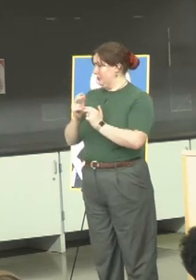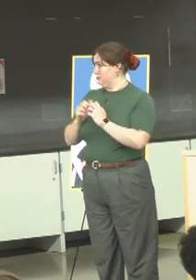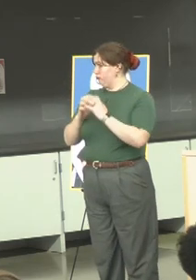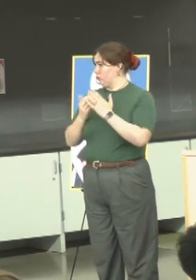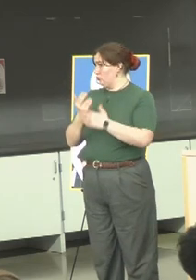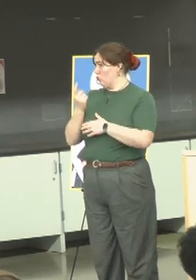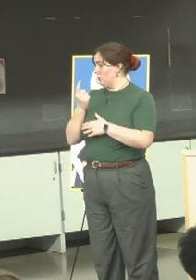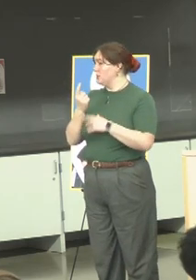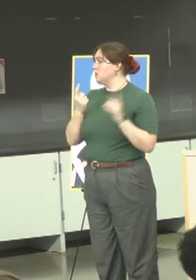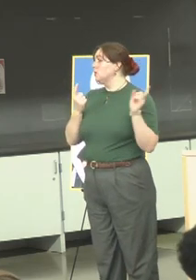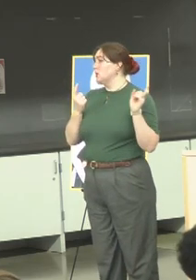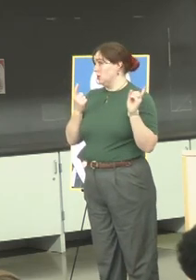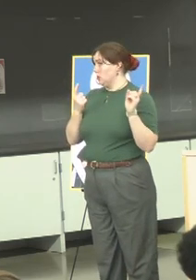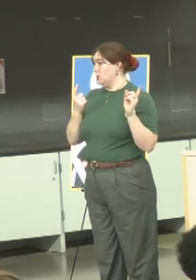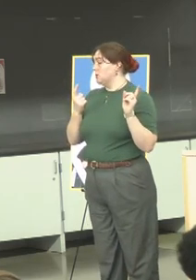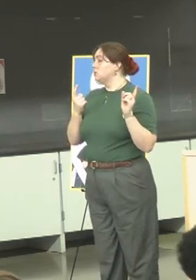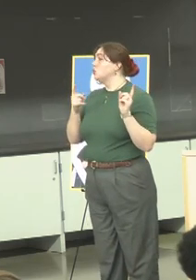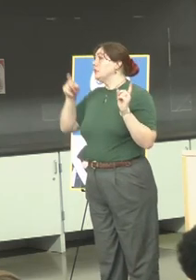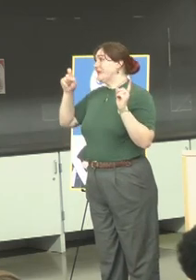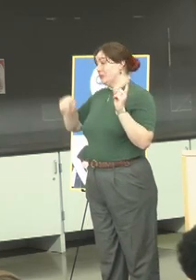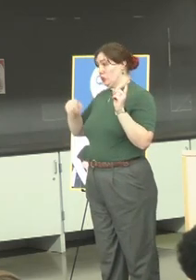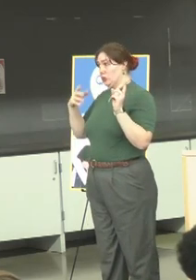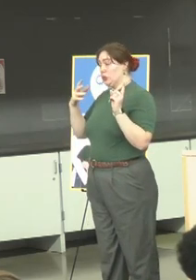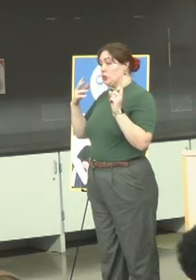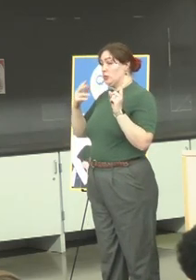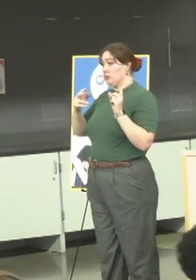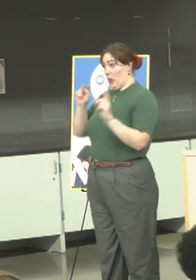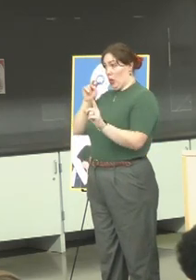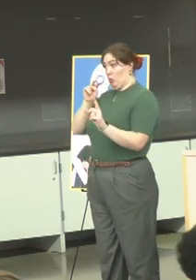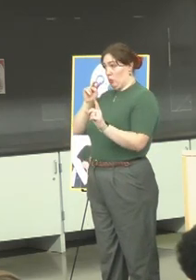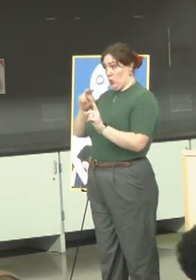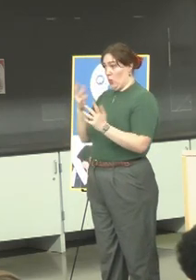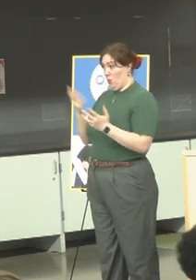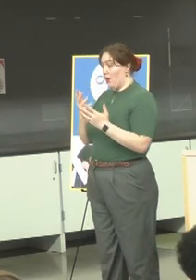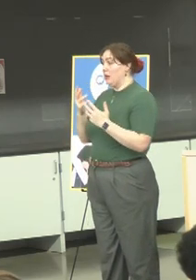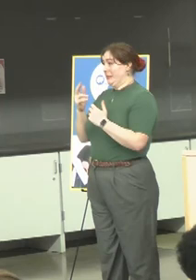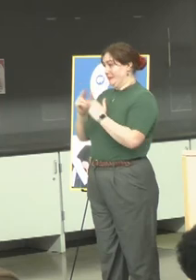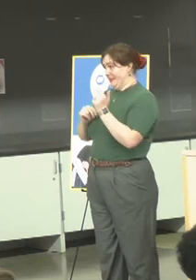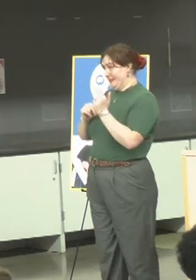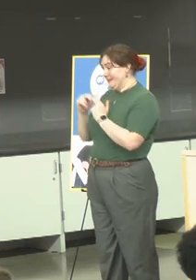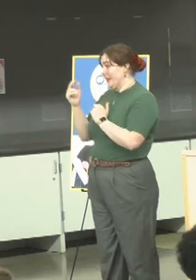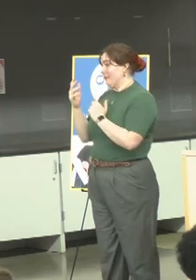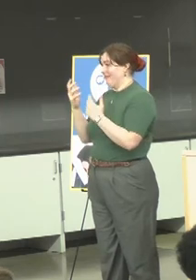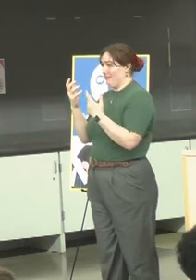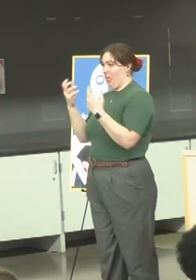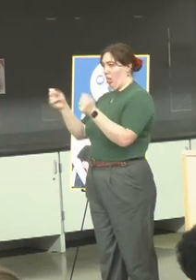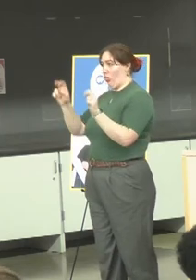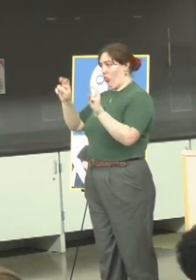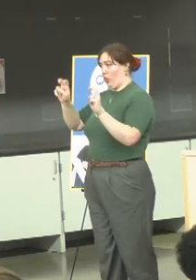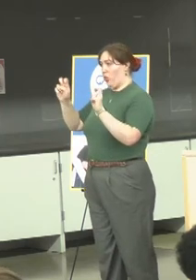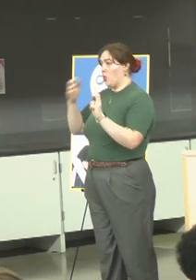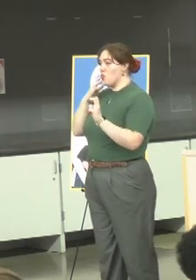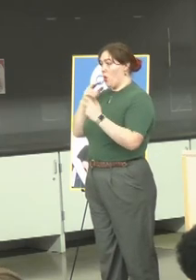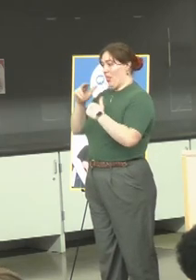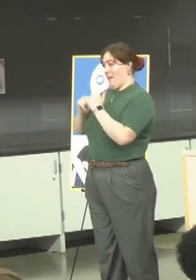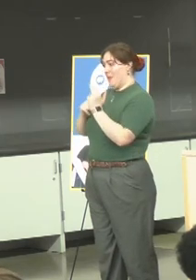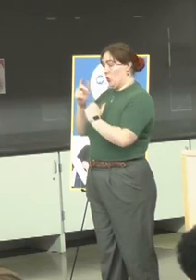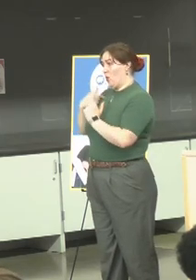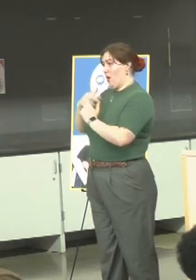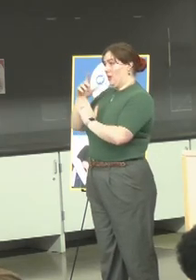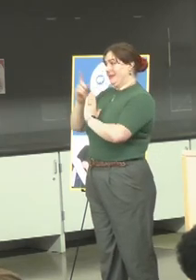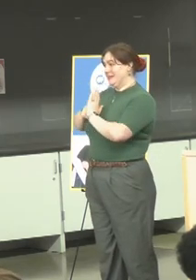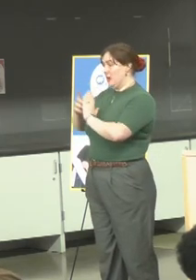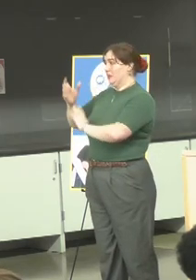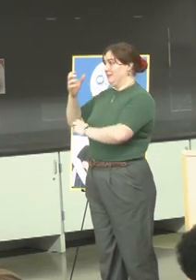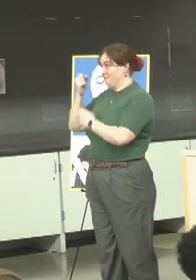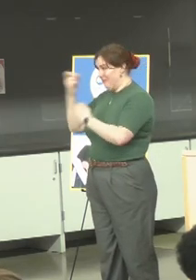We need to consider building conditions. You know, buildings get older. The buildings we designed decades ago